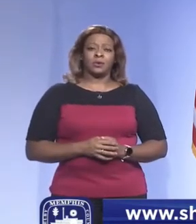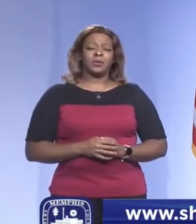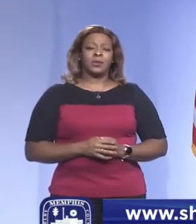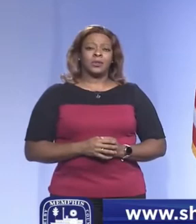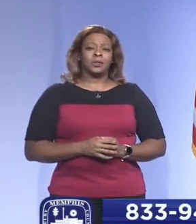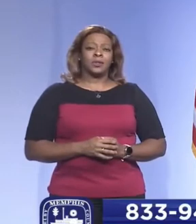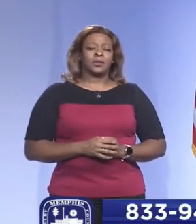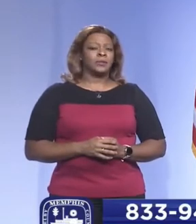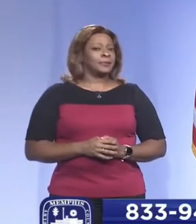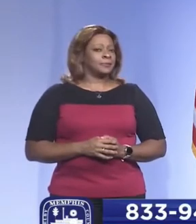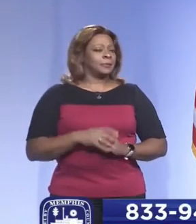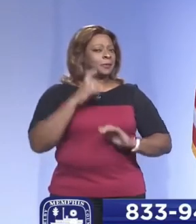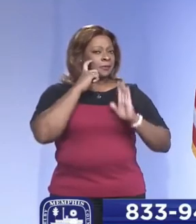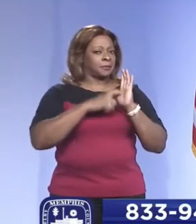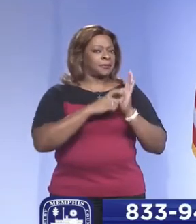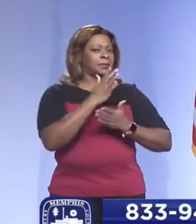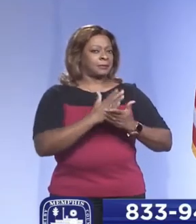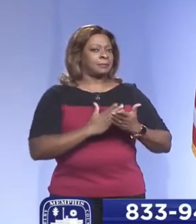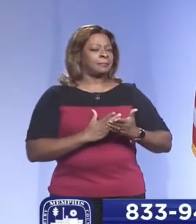some